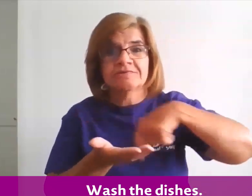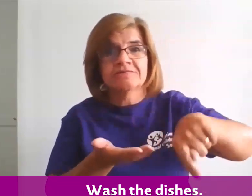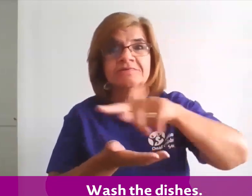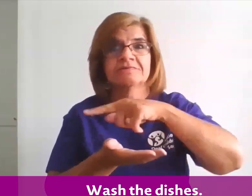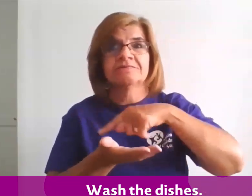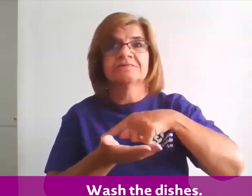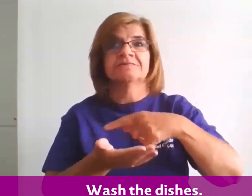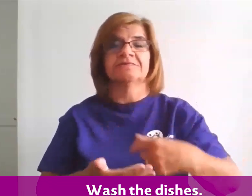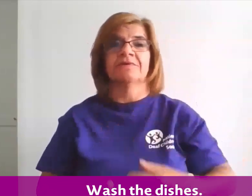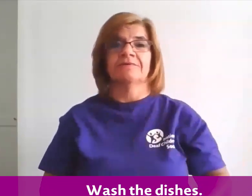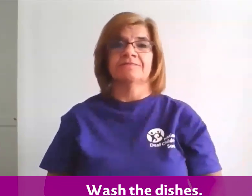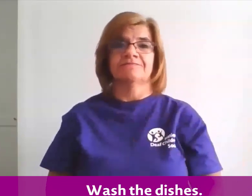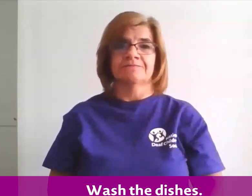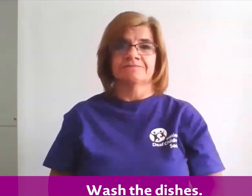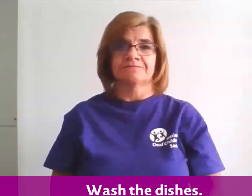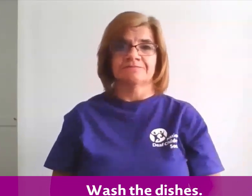Wash the dishes.